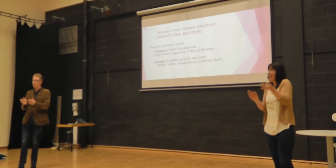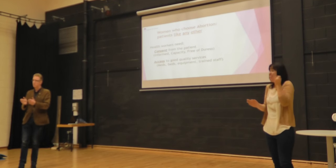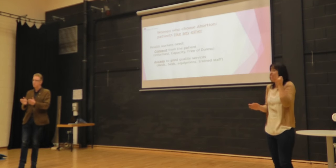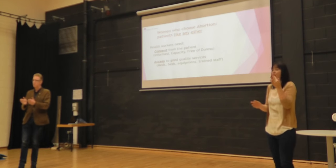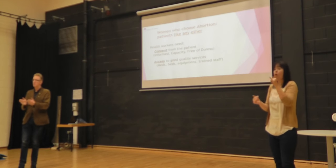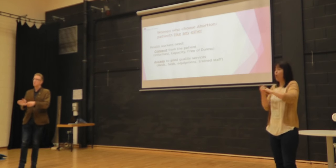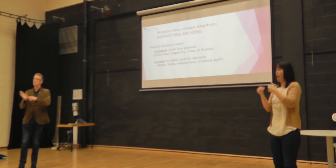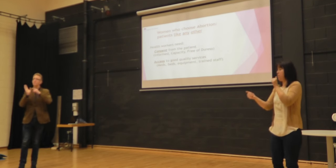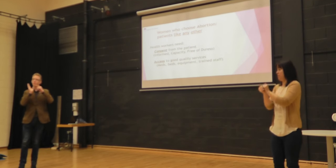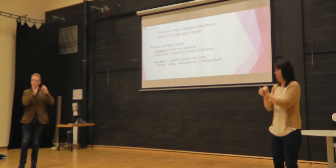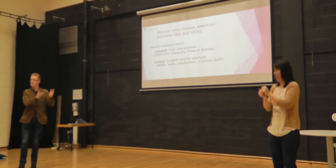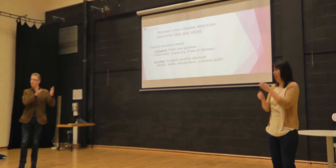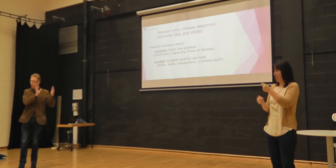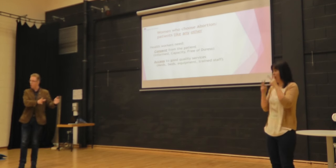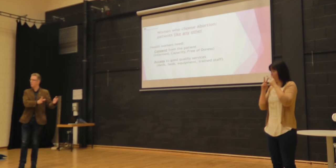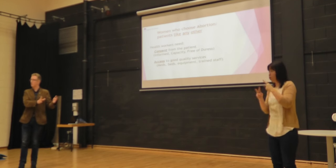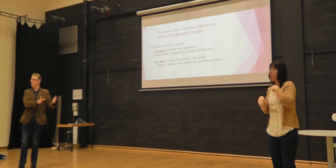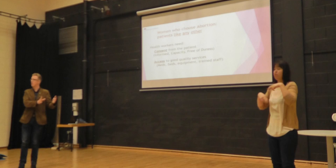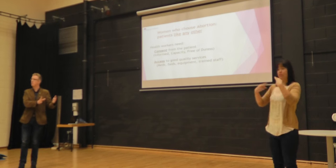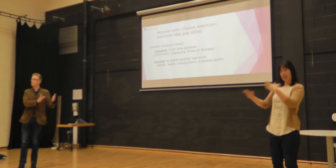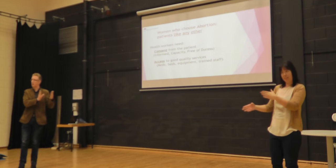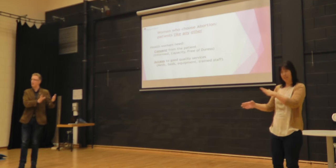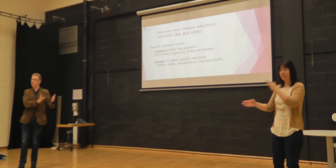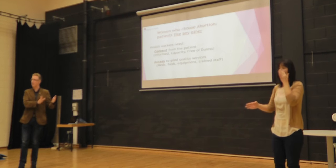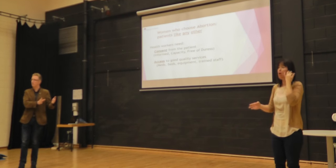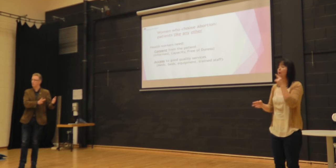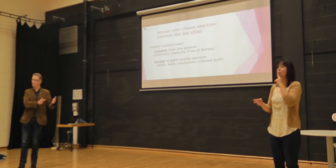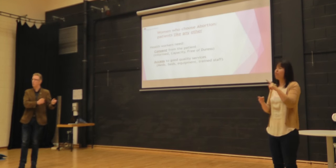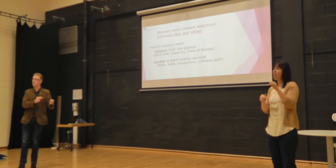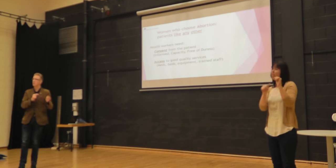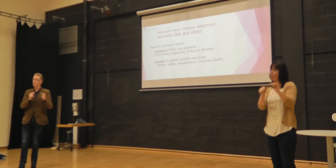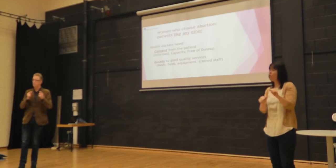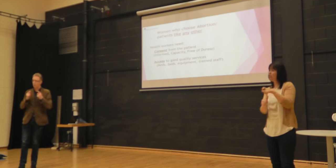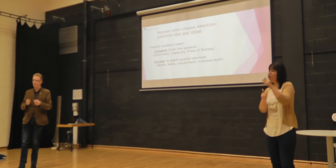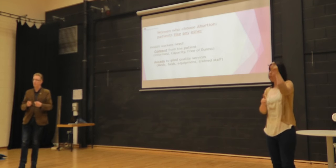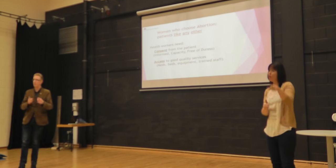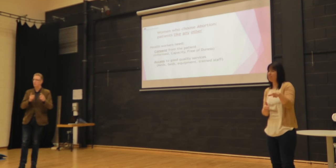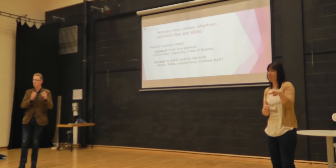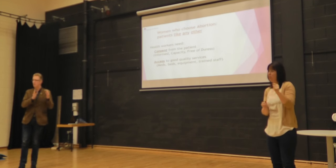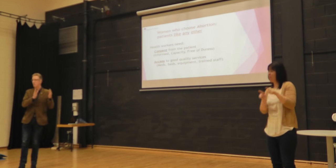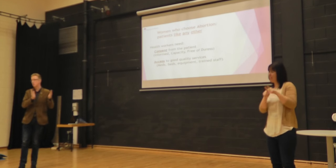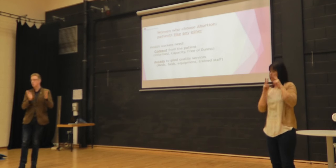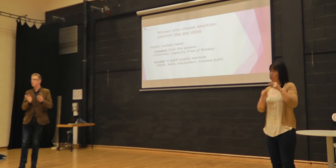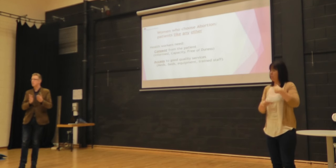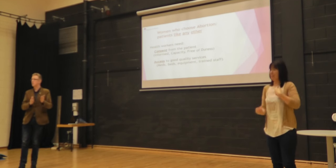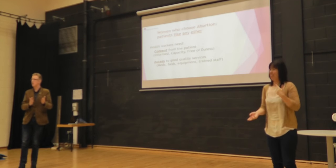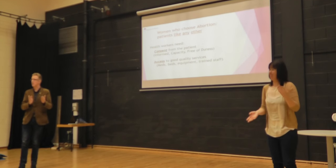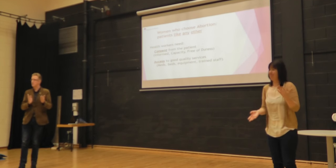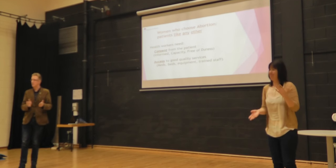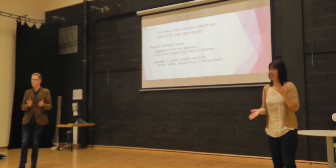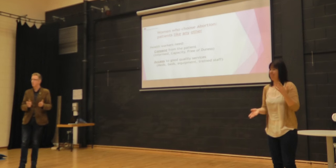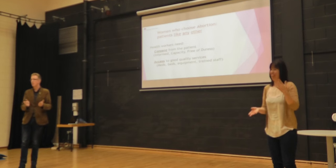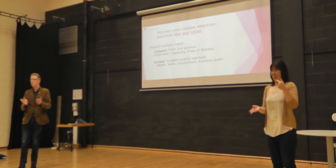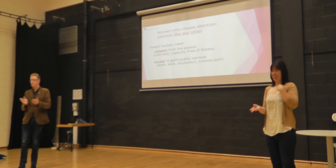However, forcing other people to have that view is politically, well, you could say it's